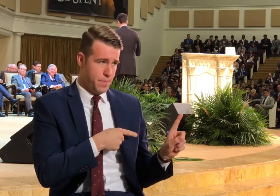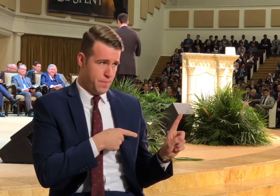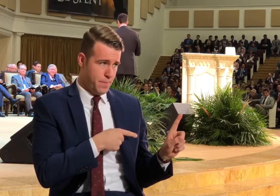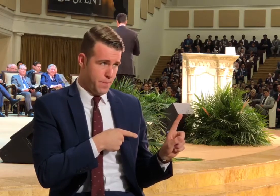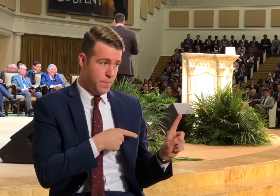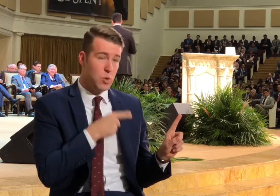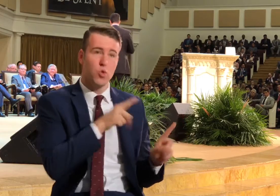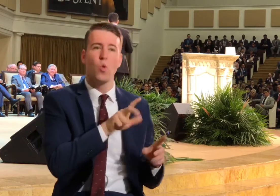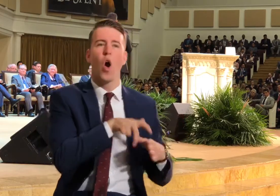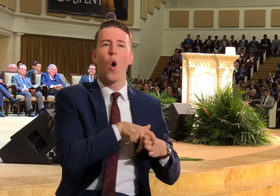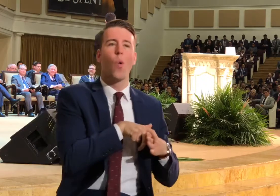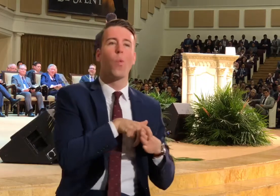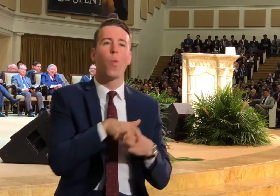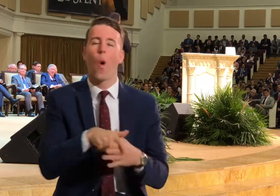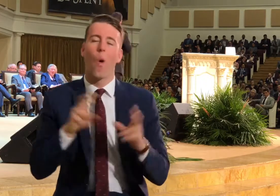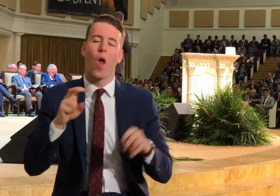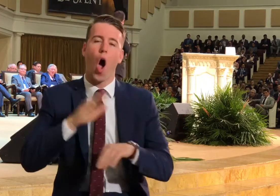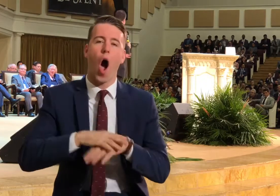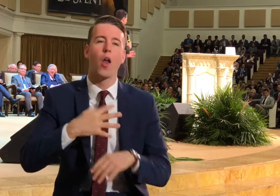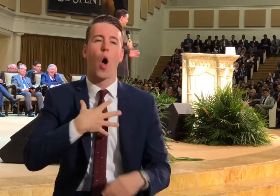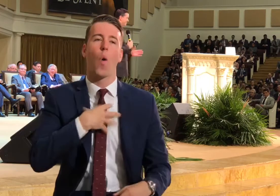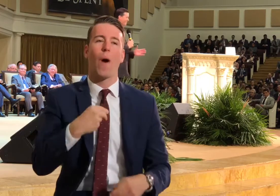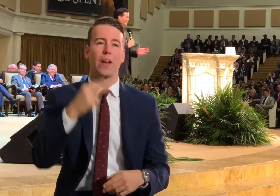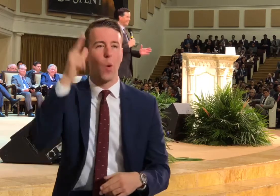on a white horse in a lot of people's lives.